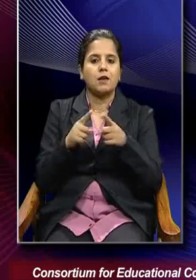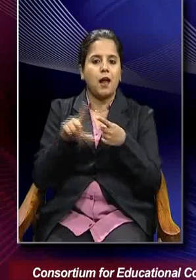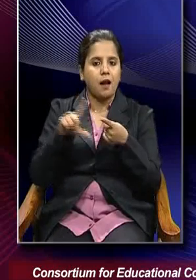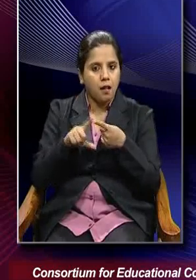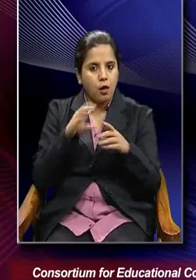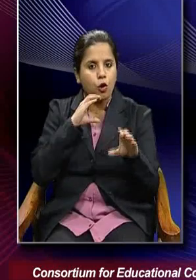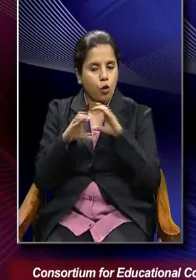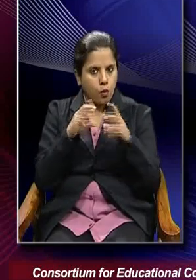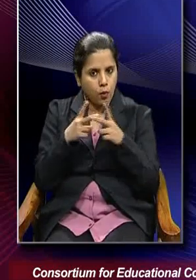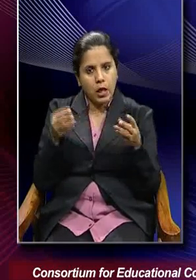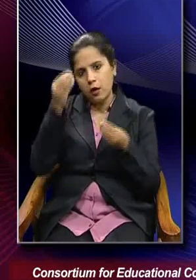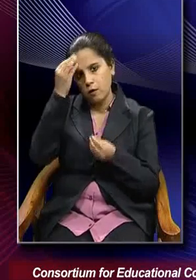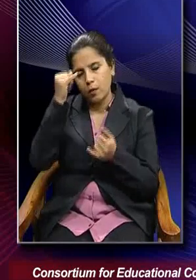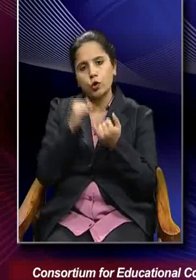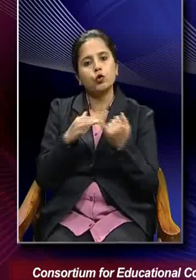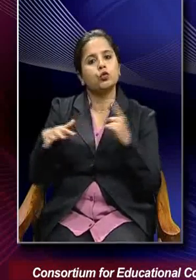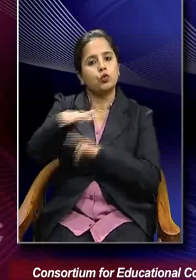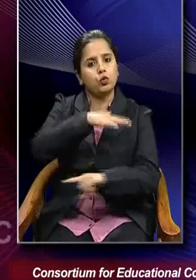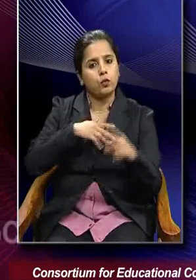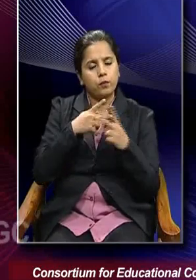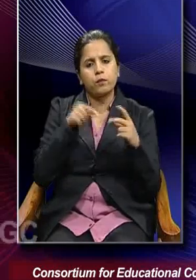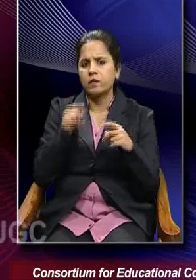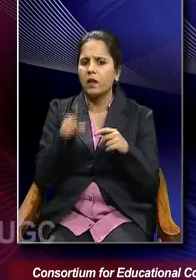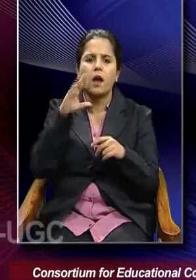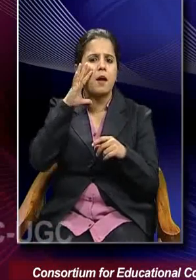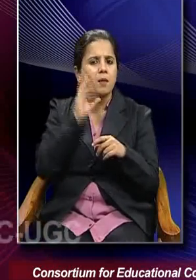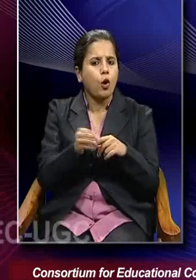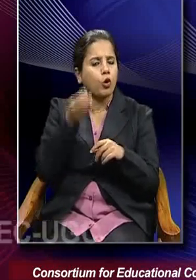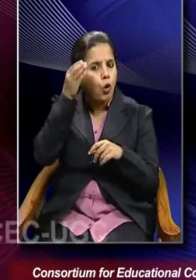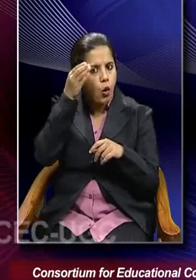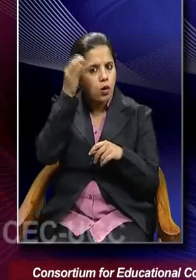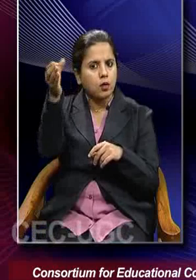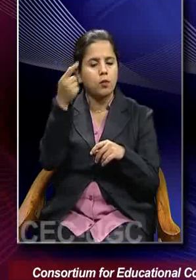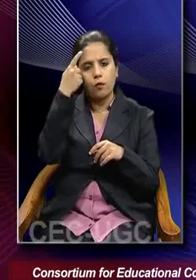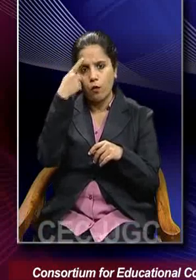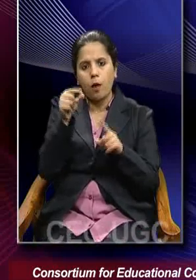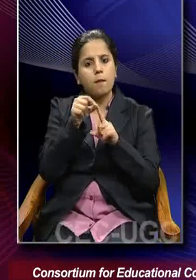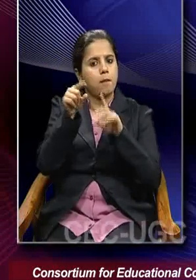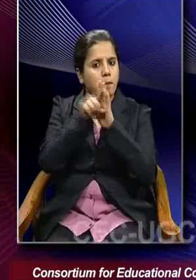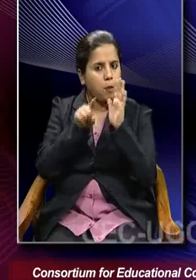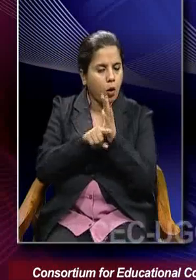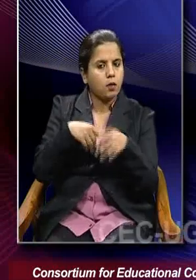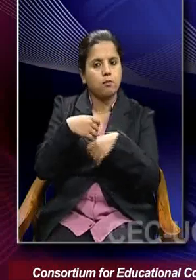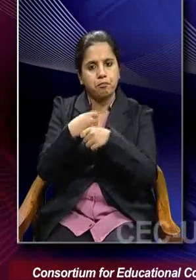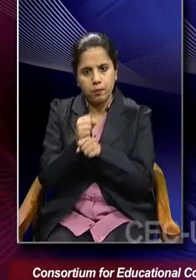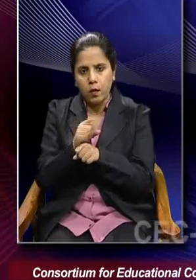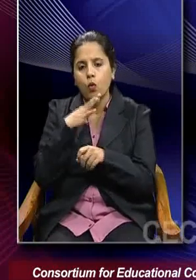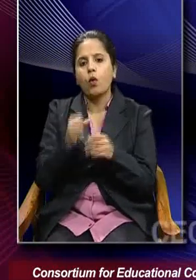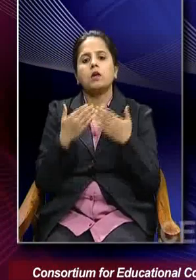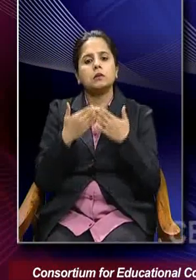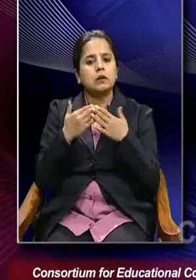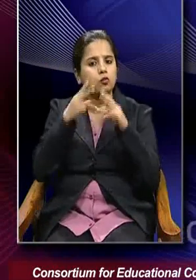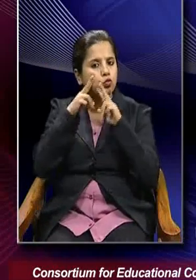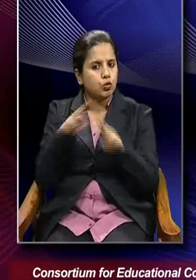telecommunication and information society are important concepts for policy making, for academic